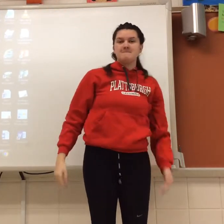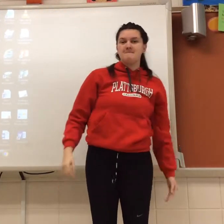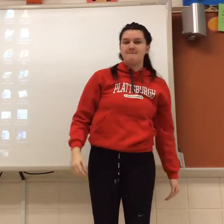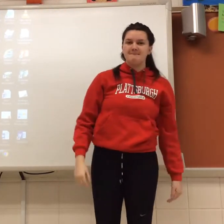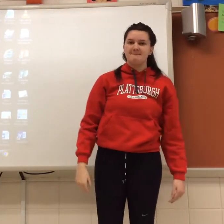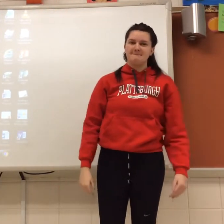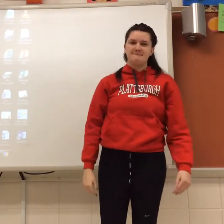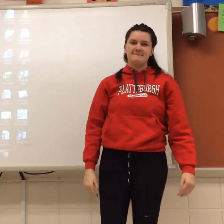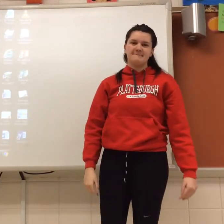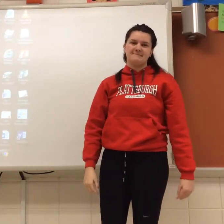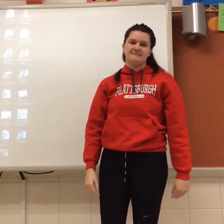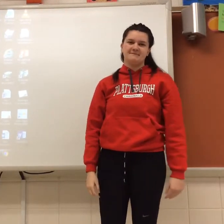own room.